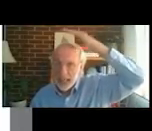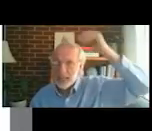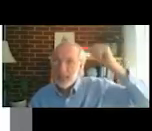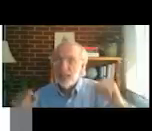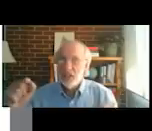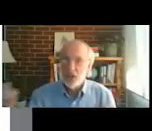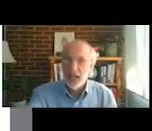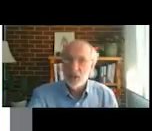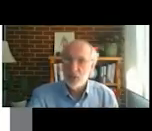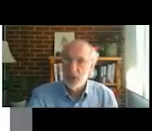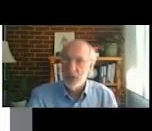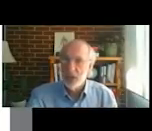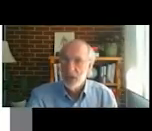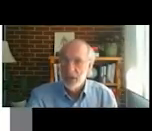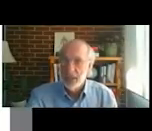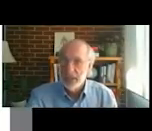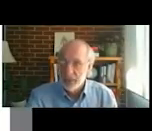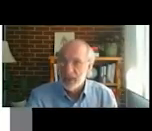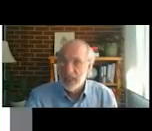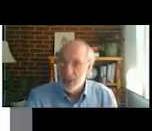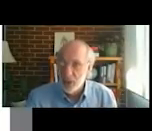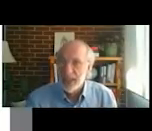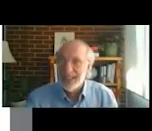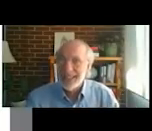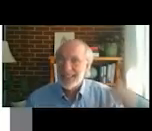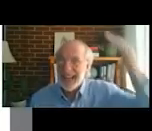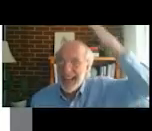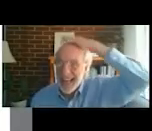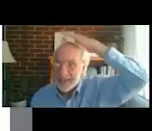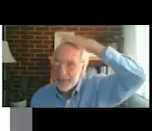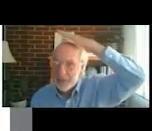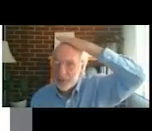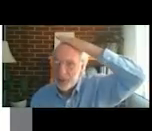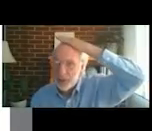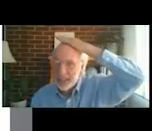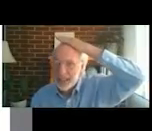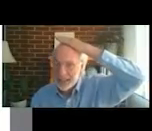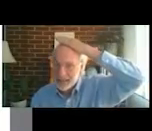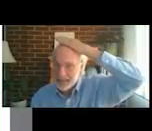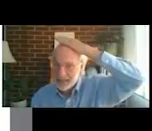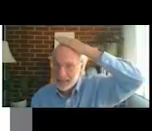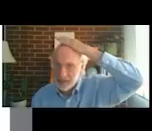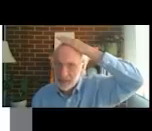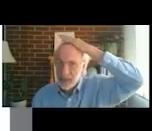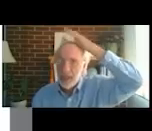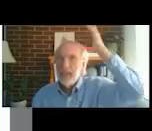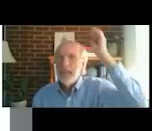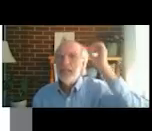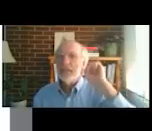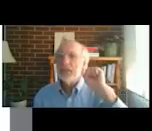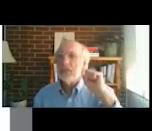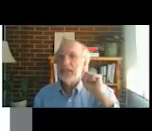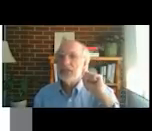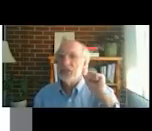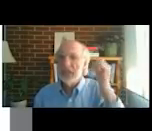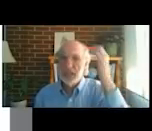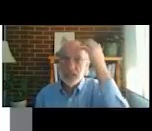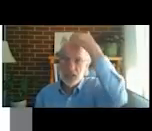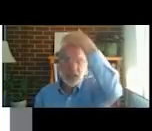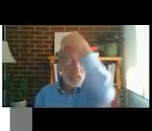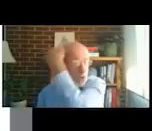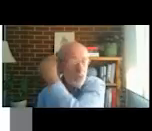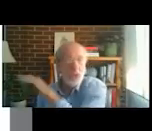prompt for hat. The child will then imitate you and they get the hat for doing this. Error